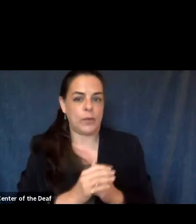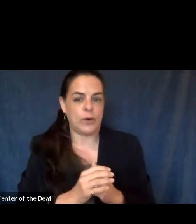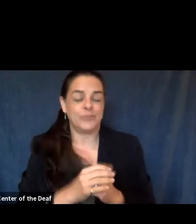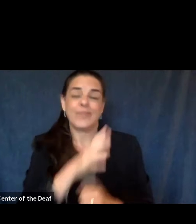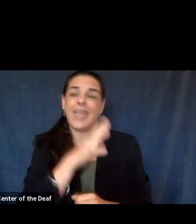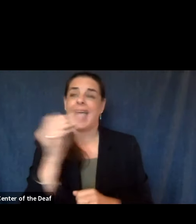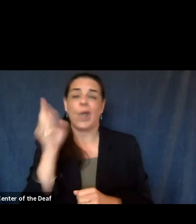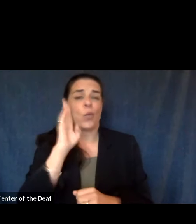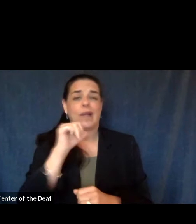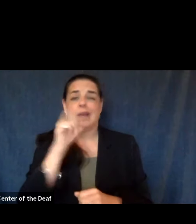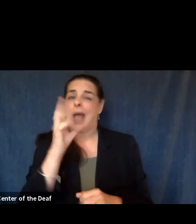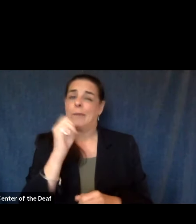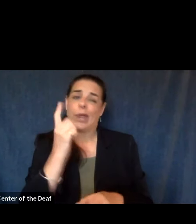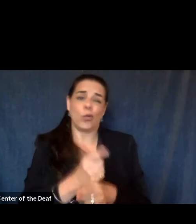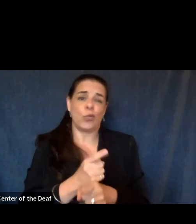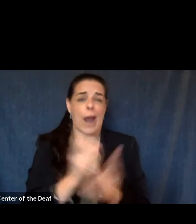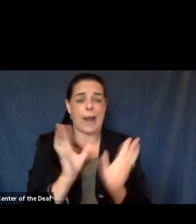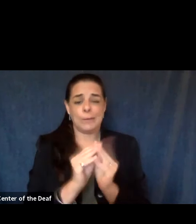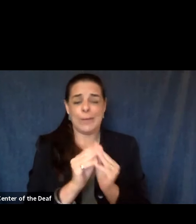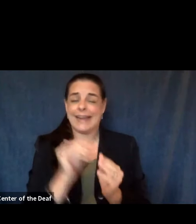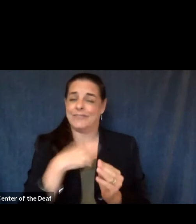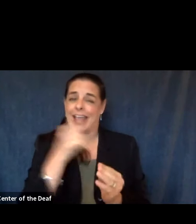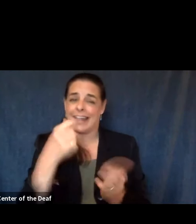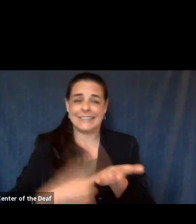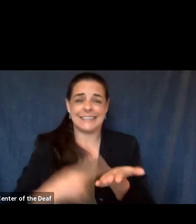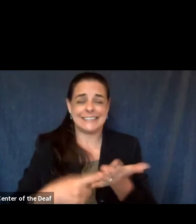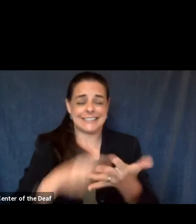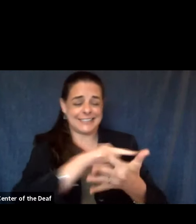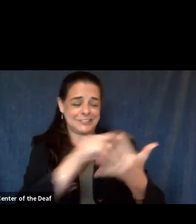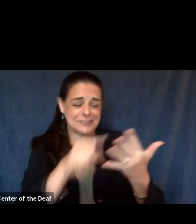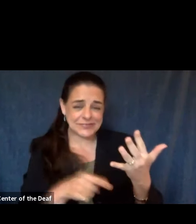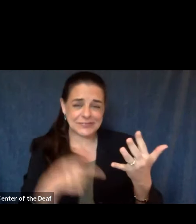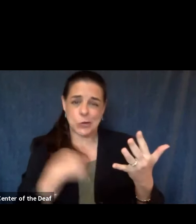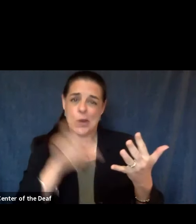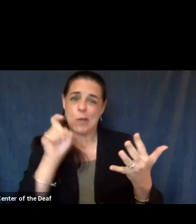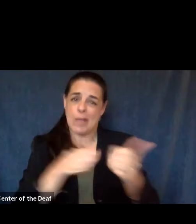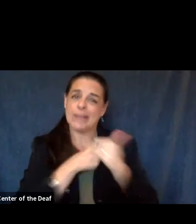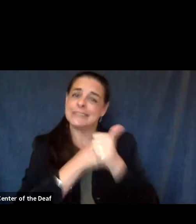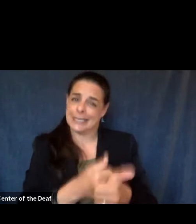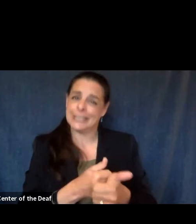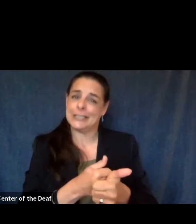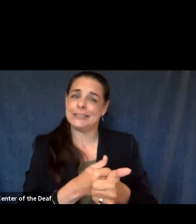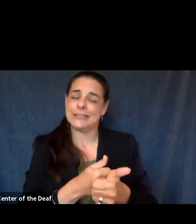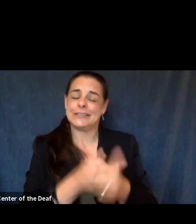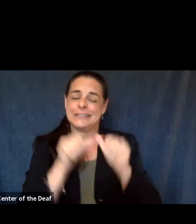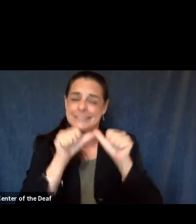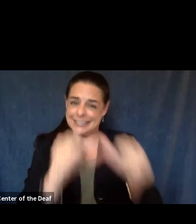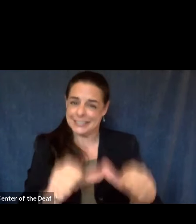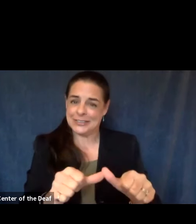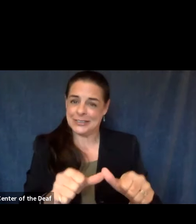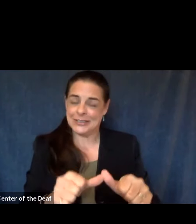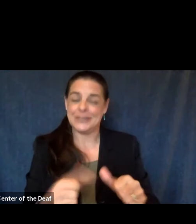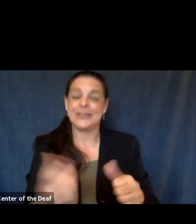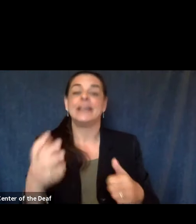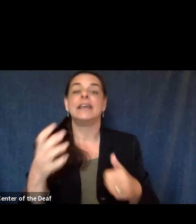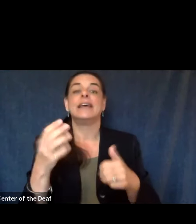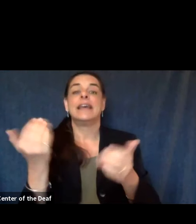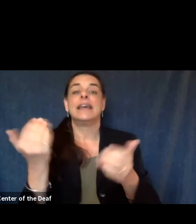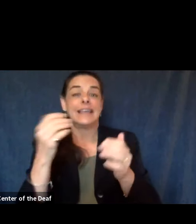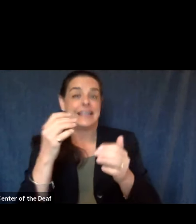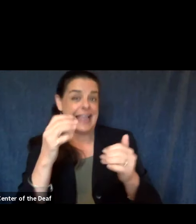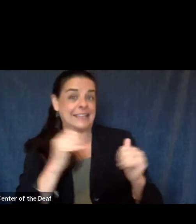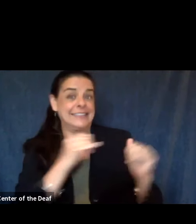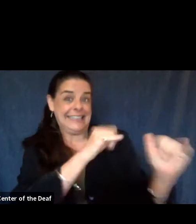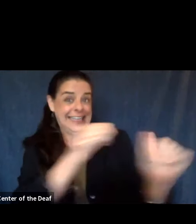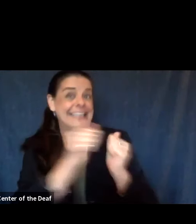about the 5 core actions everybody needs to continue practicing in phase 2. Those include, say them with me,